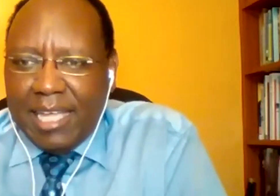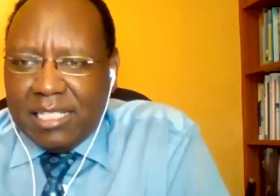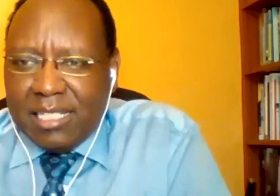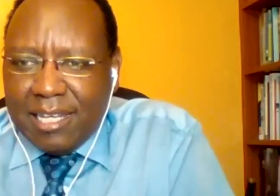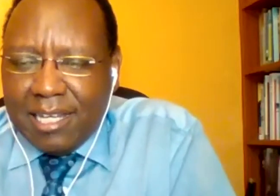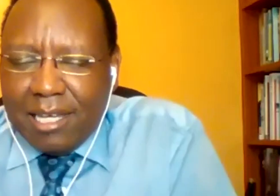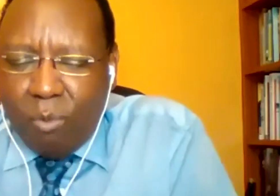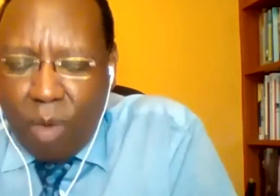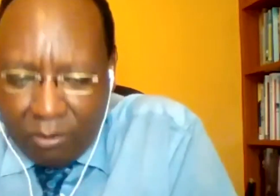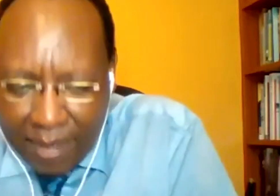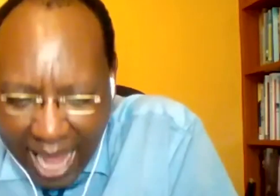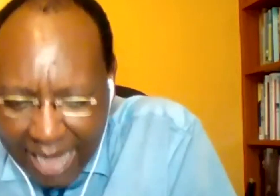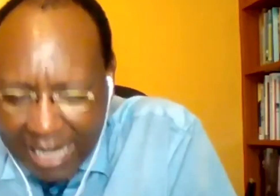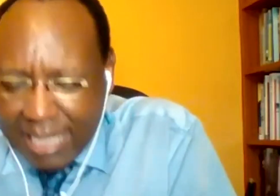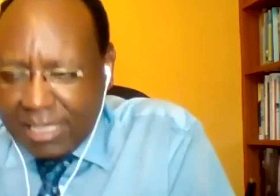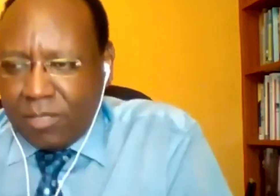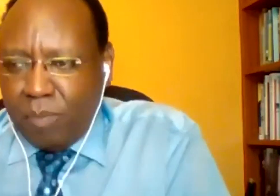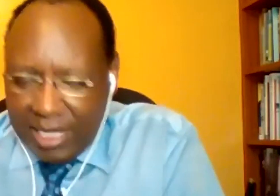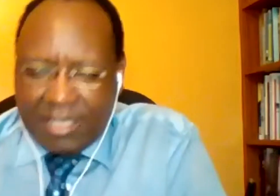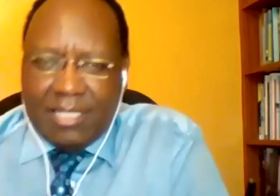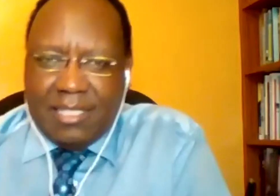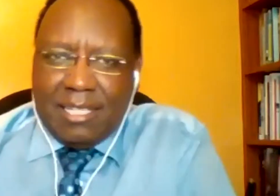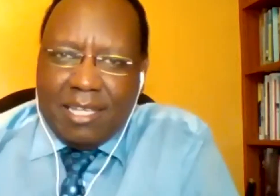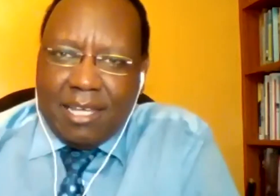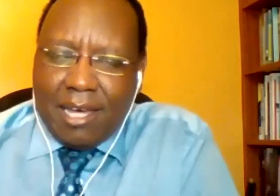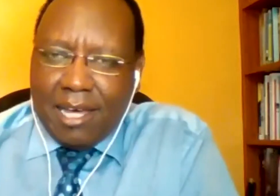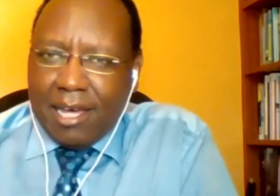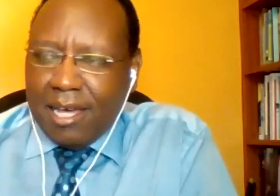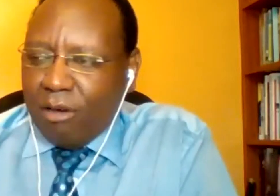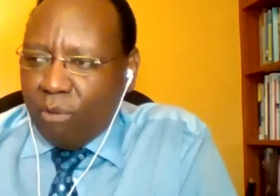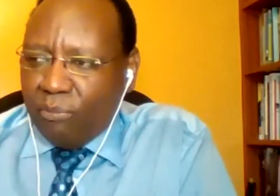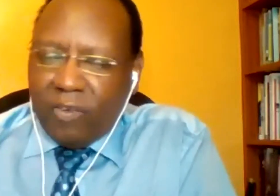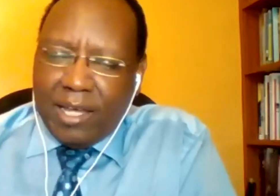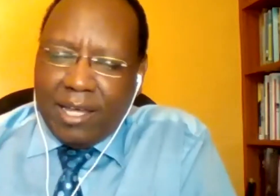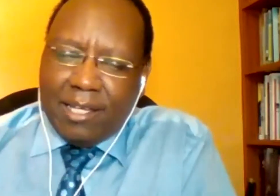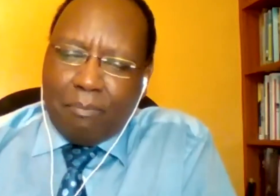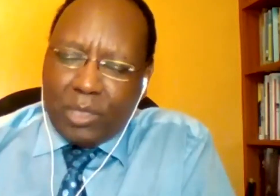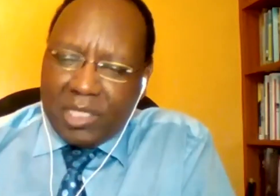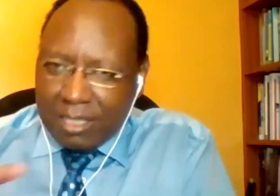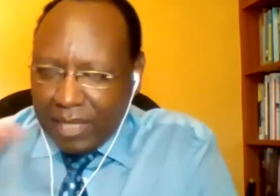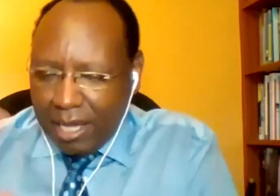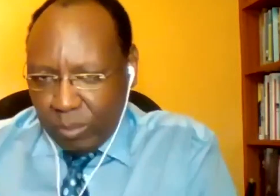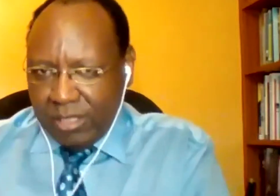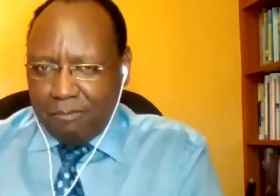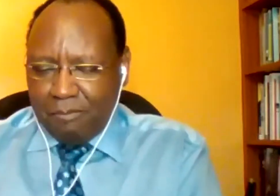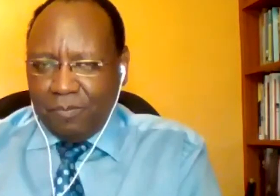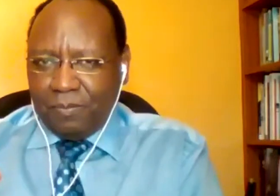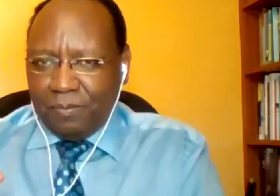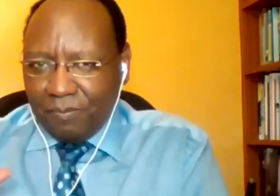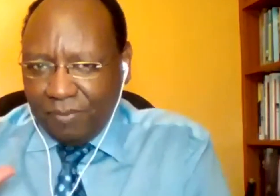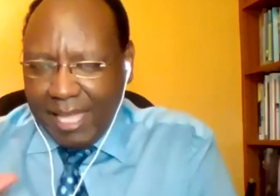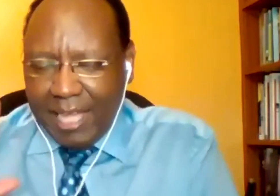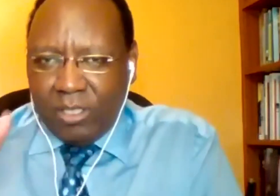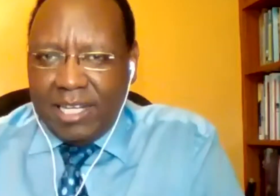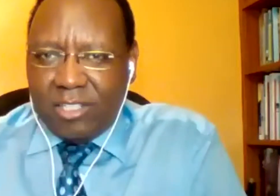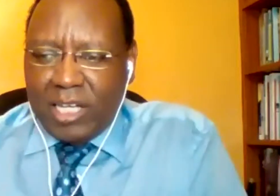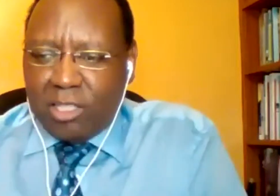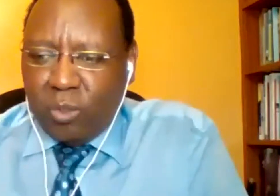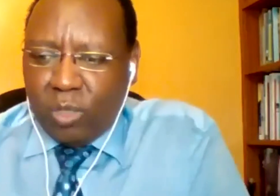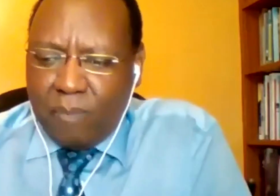particular talk then is for you if you are starting out, it's for you if you are a